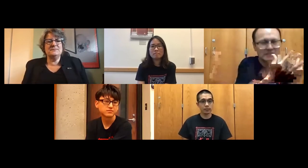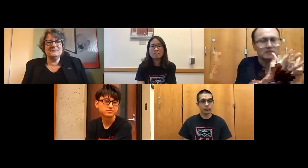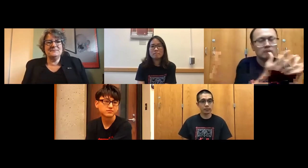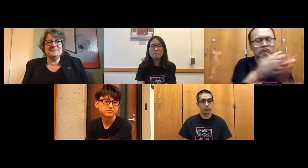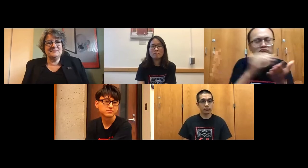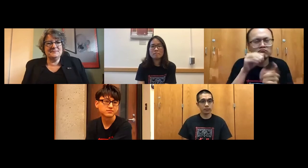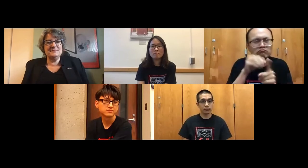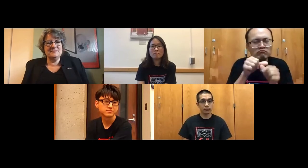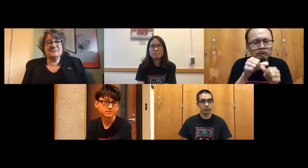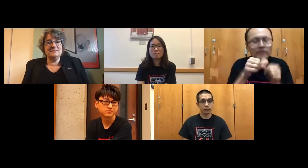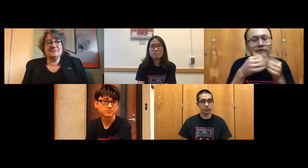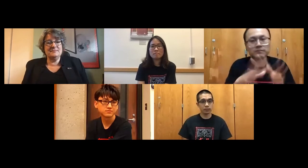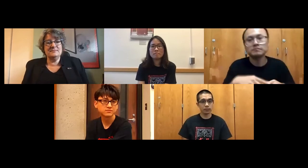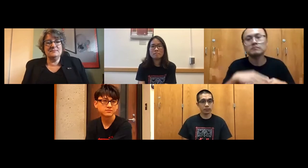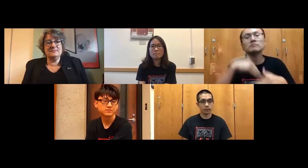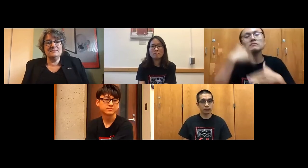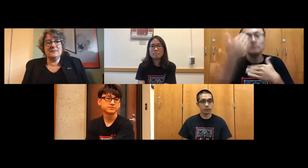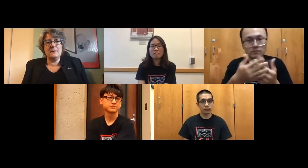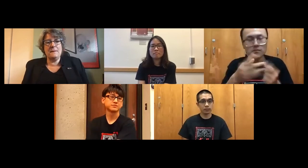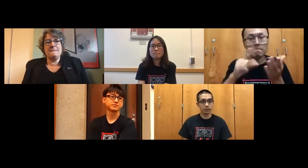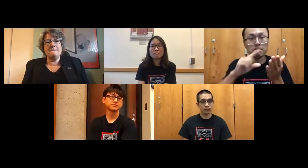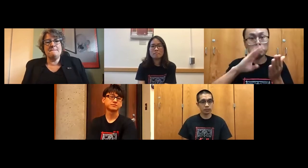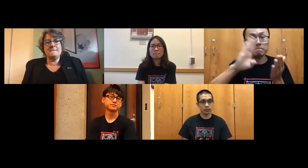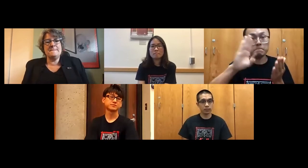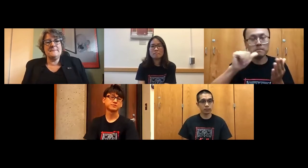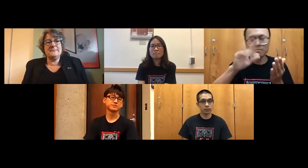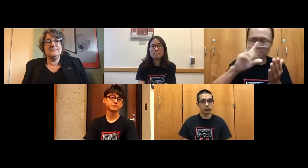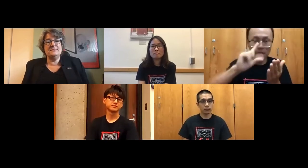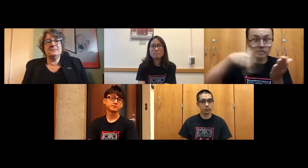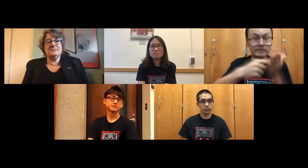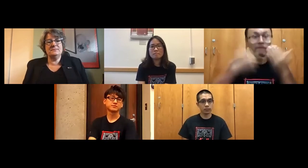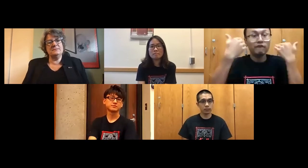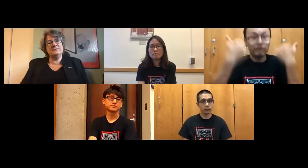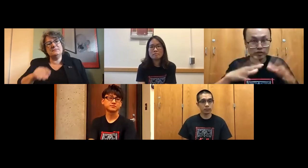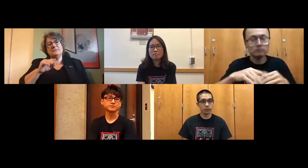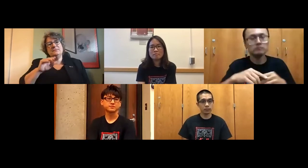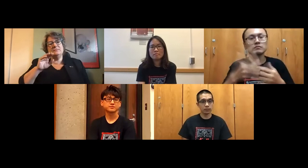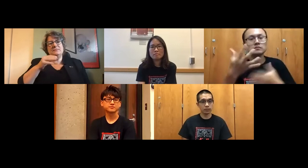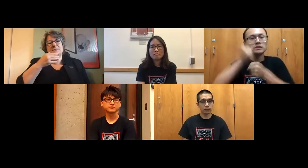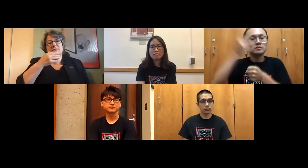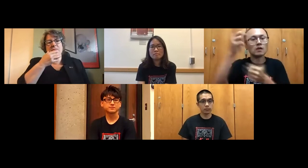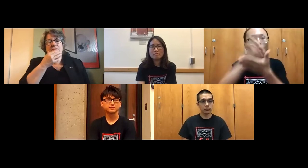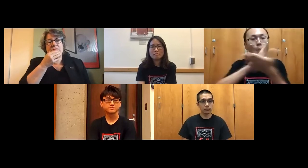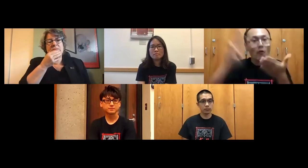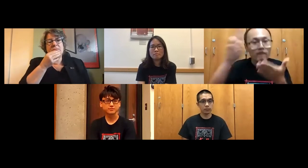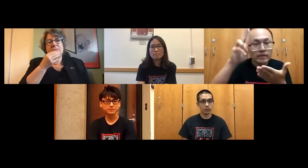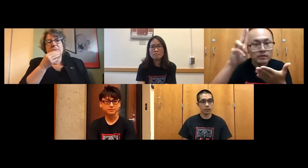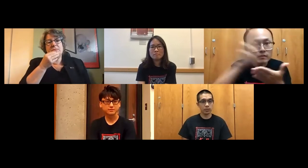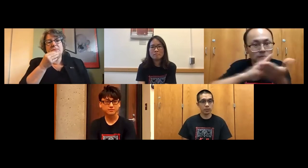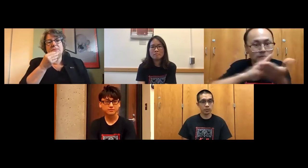graphics, as well as the vocabulary, and I continued to learn. And after I graduated high